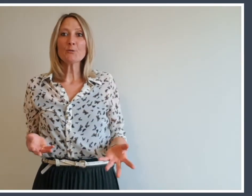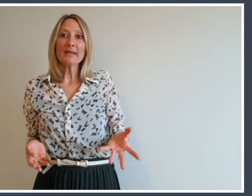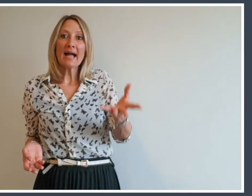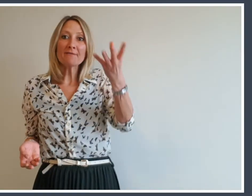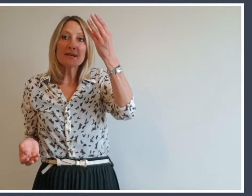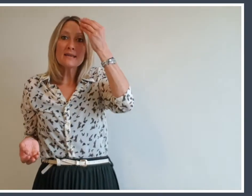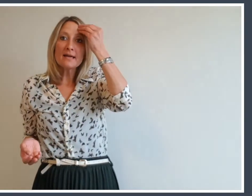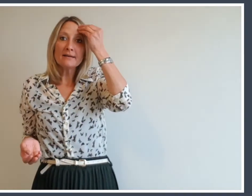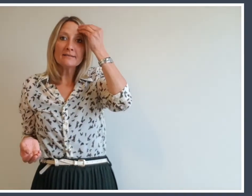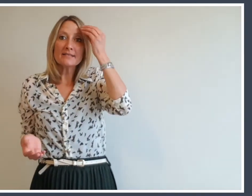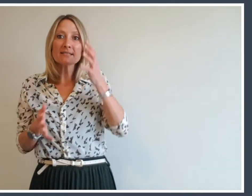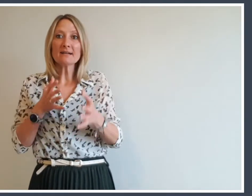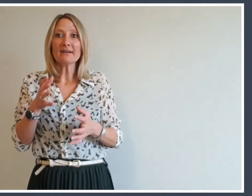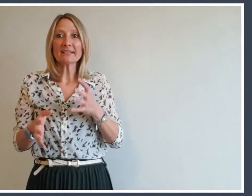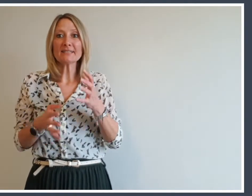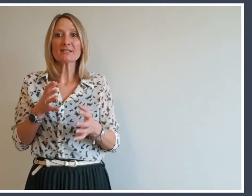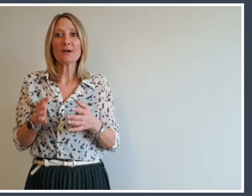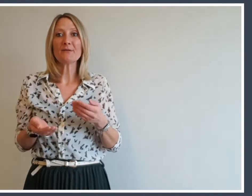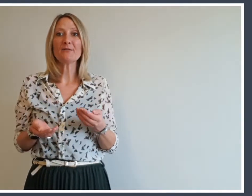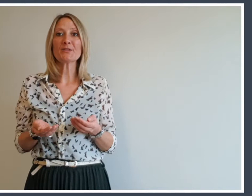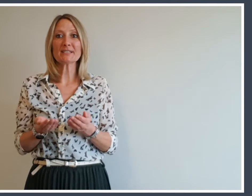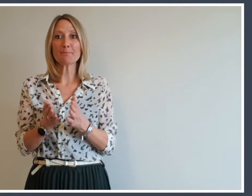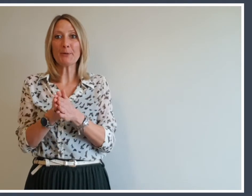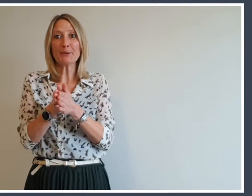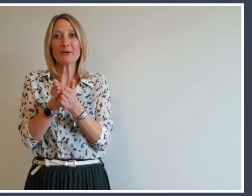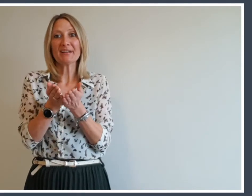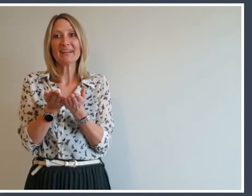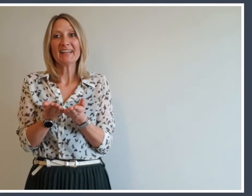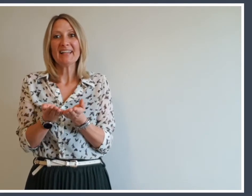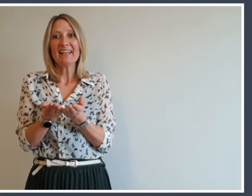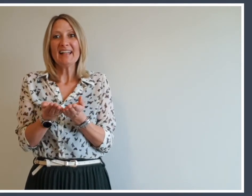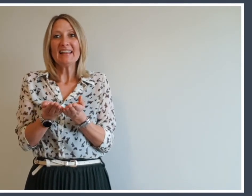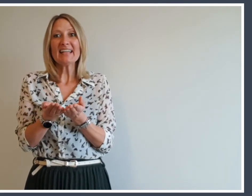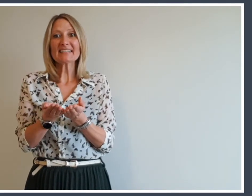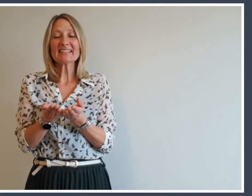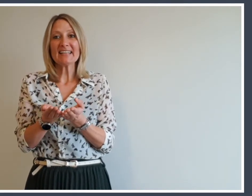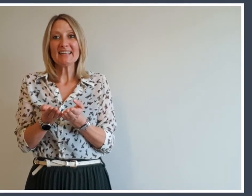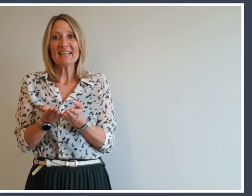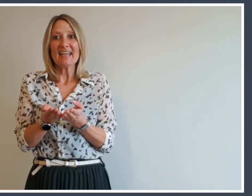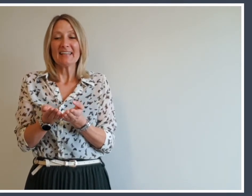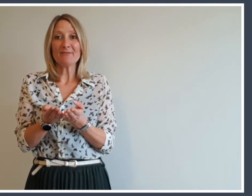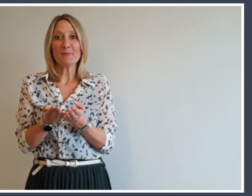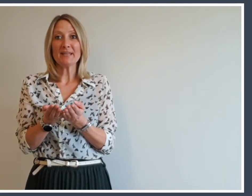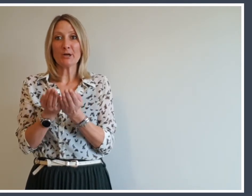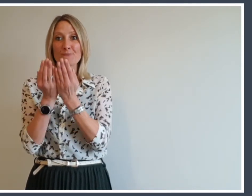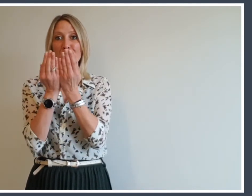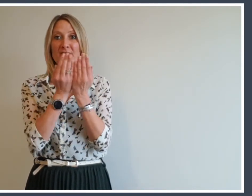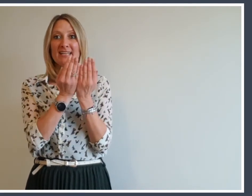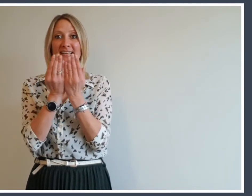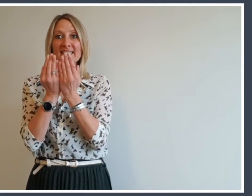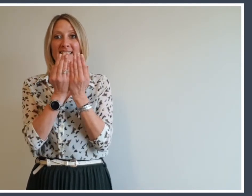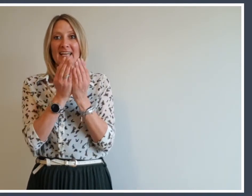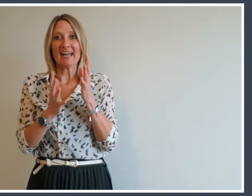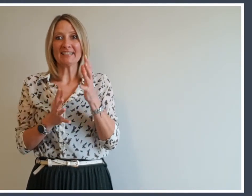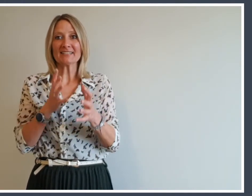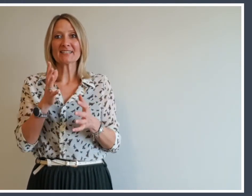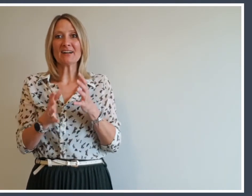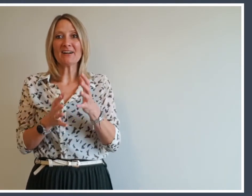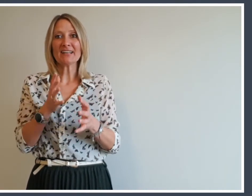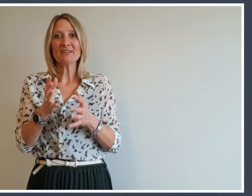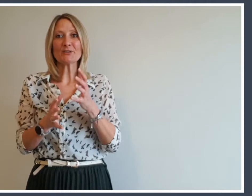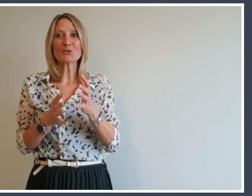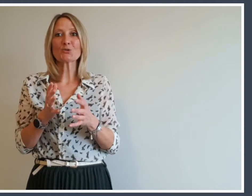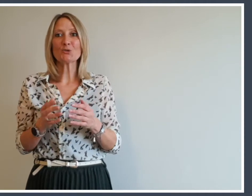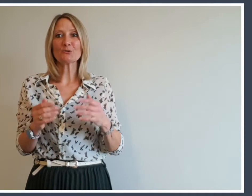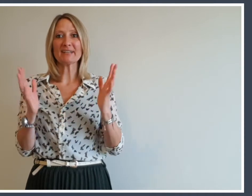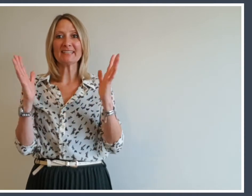Now that we have learned the signs for this book, let's see if we can read and